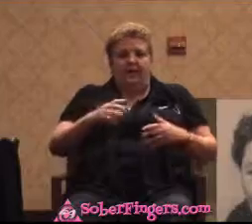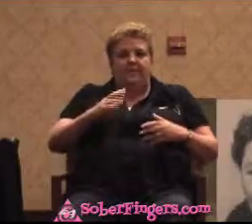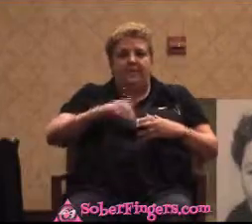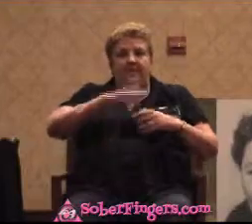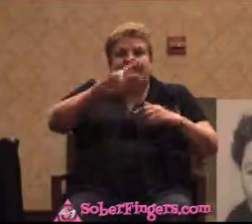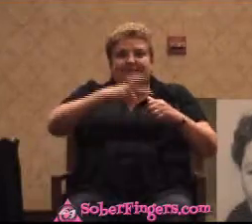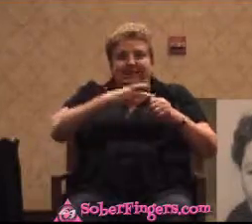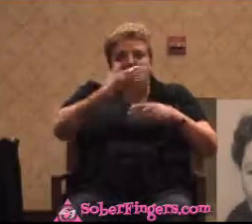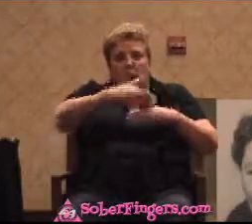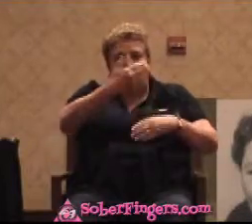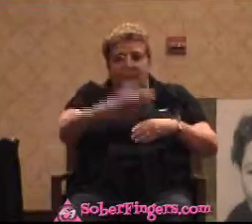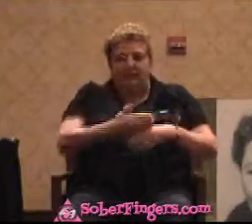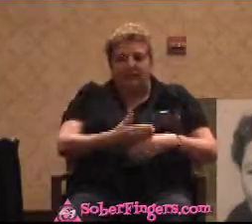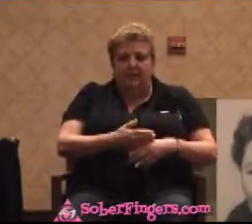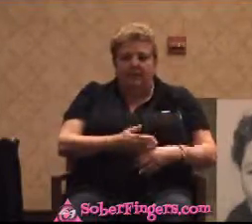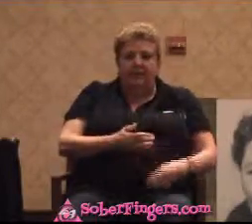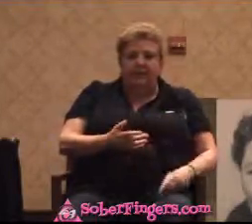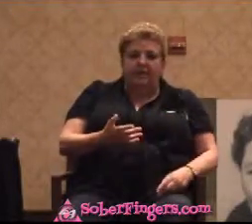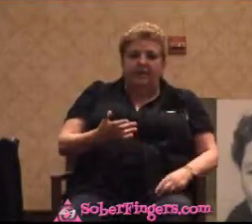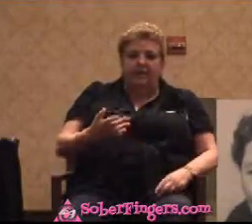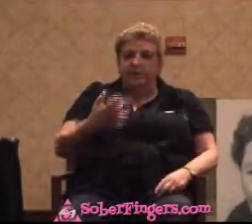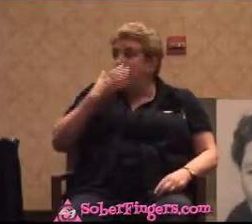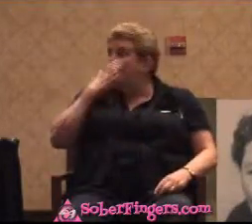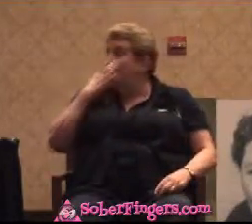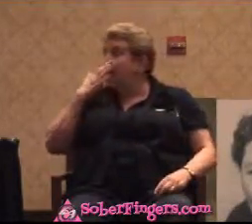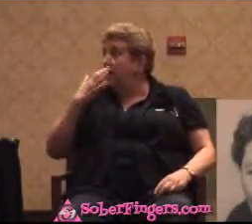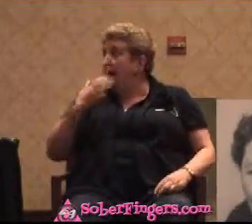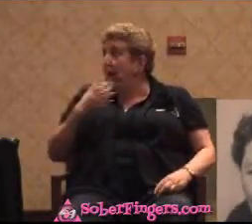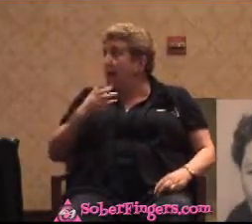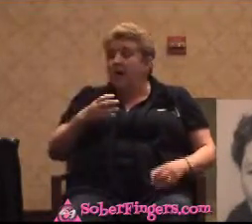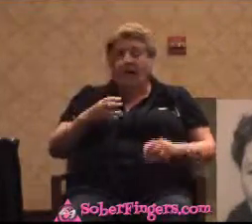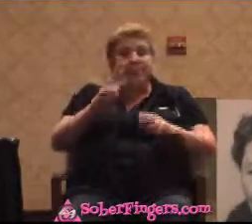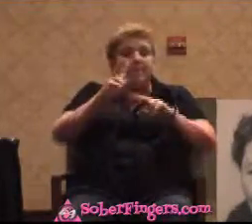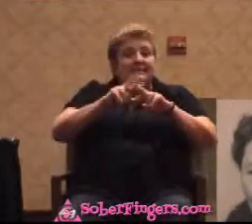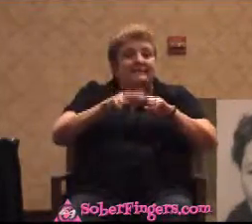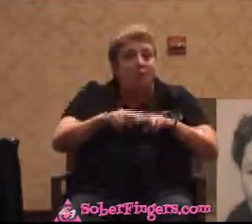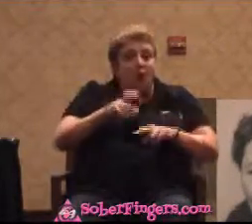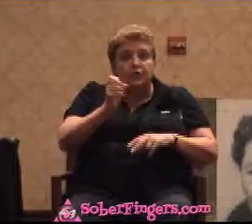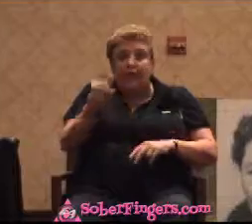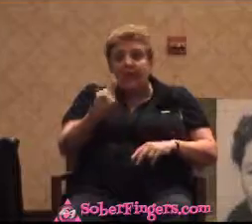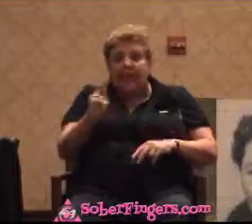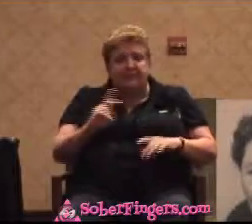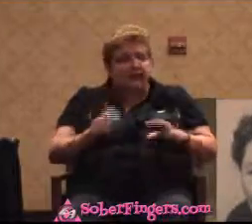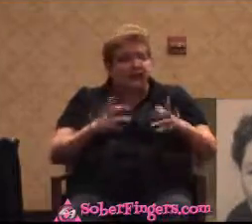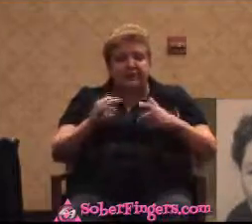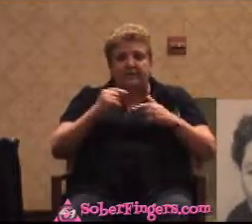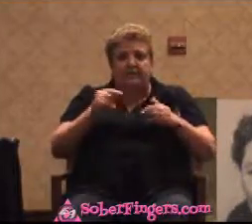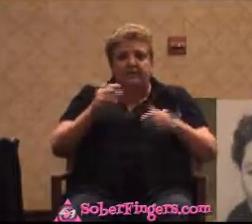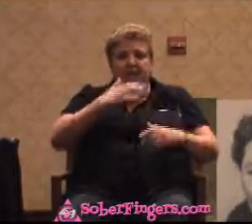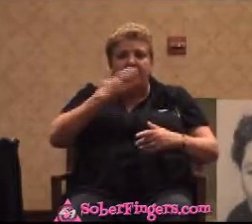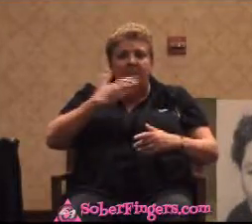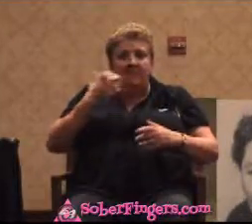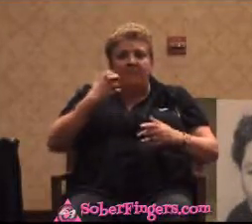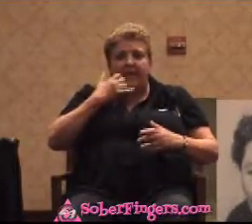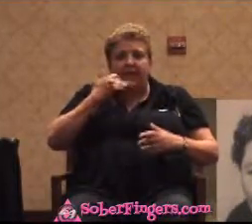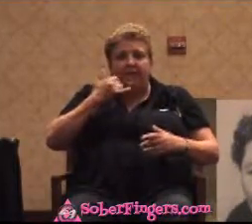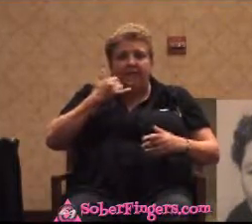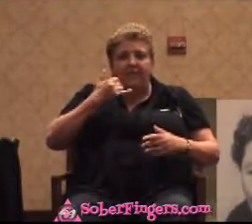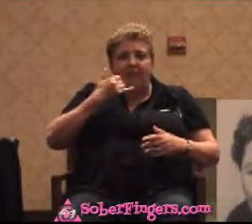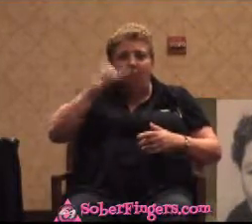visor's like salt or ketchup, salt or ketchup. So they call the police, rightfully so. And I'm qualifying myself here. You know what I mean? We